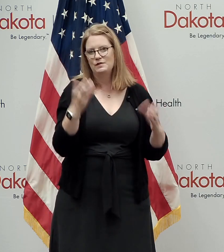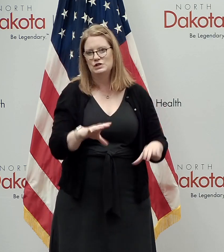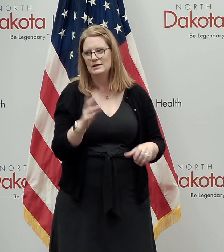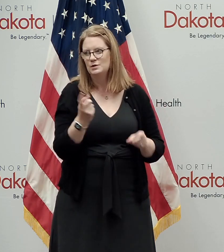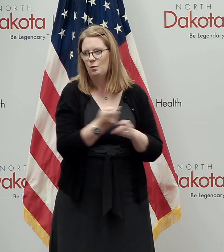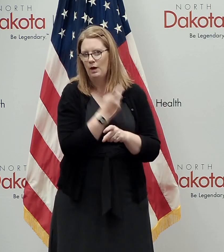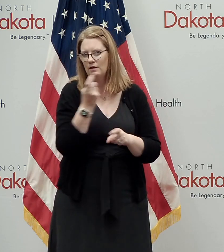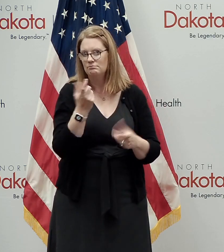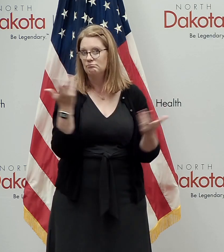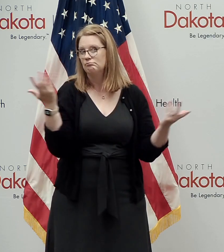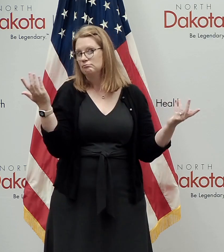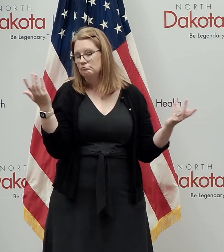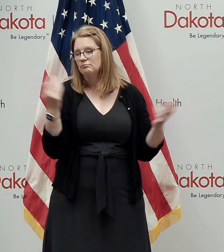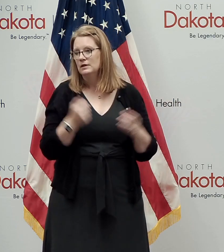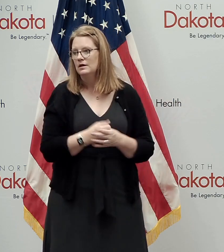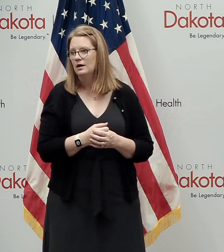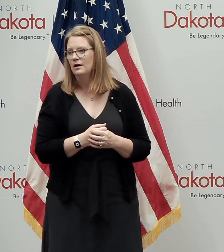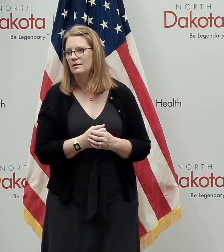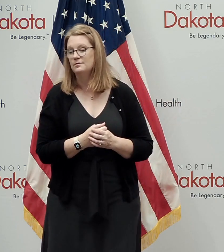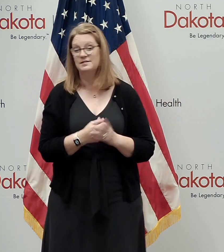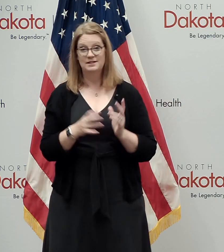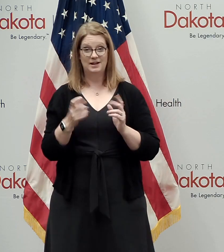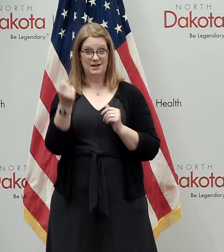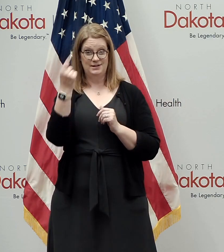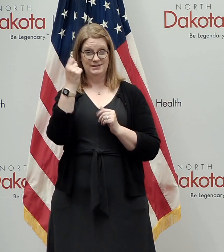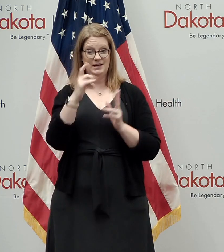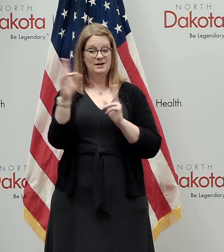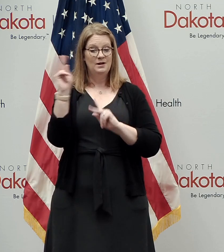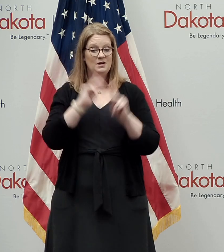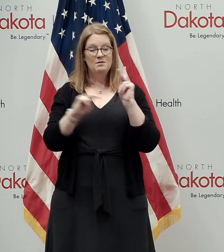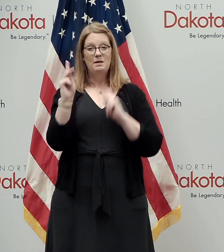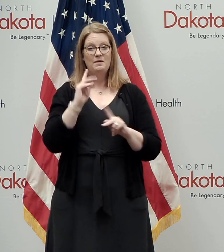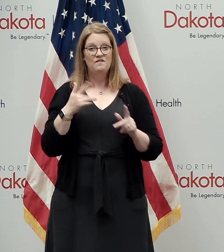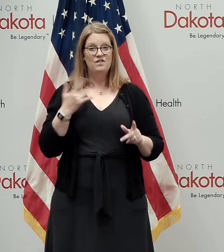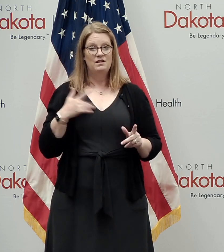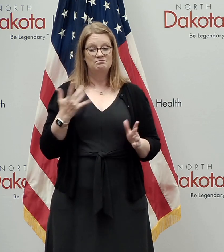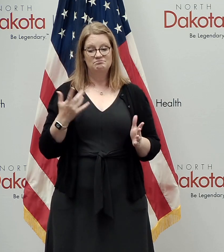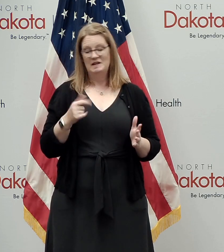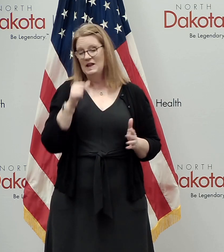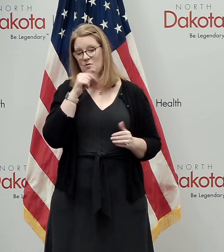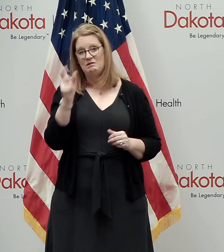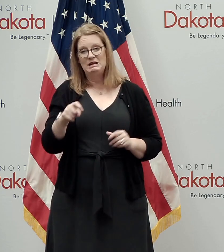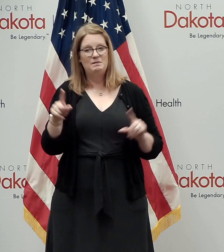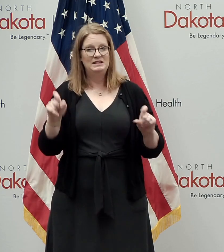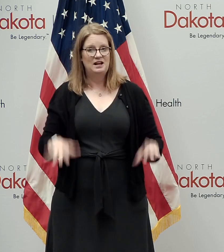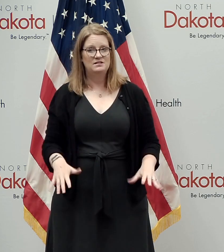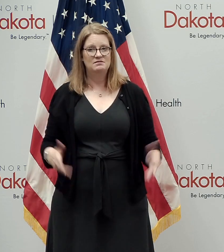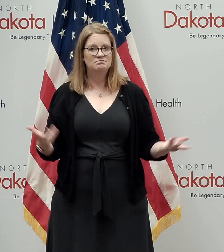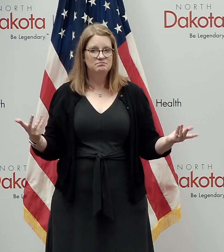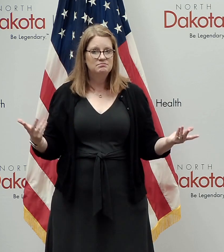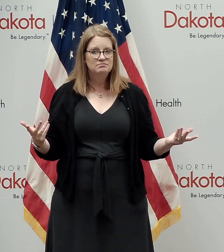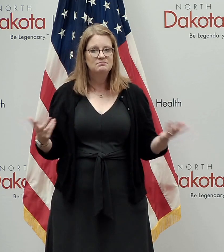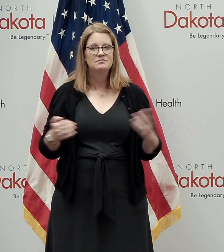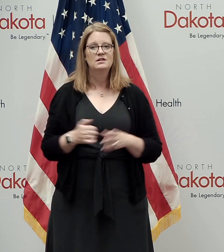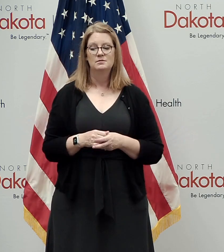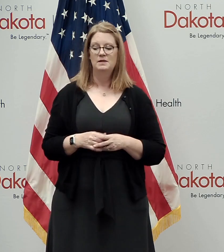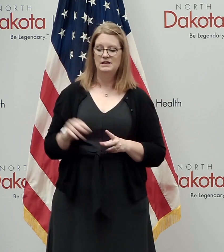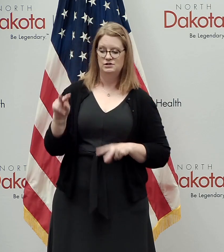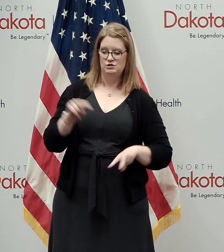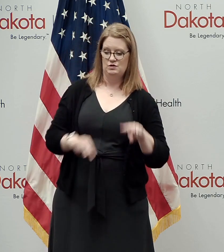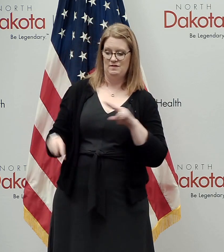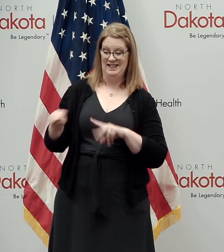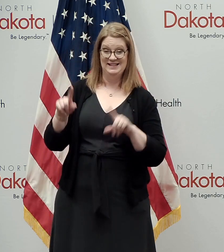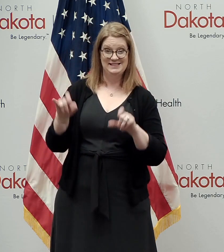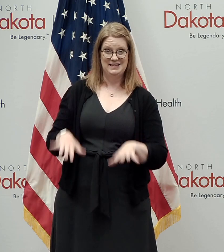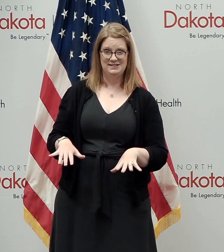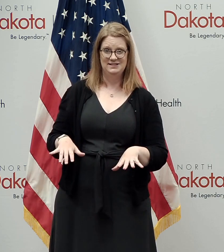think it's important, particularly when for people that are asymptomatic that may feel they don't need to get tested, that when we're trying to do surveillance testing, we need people to show